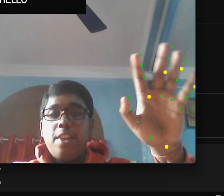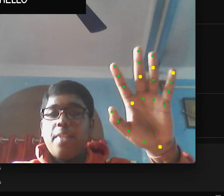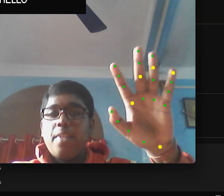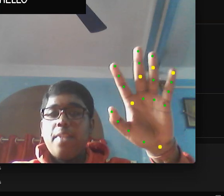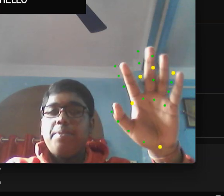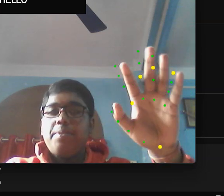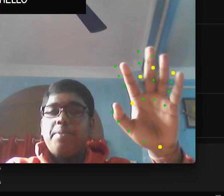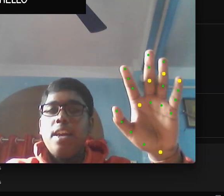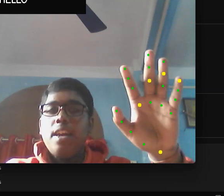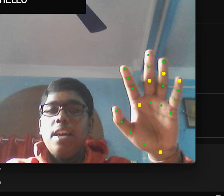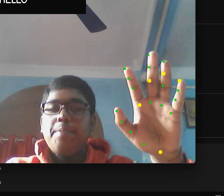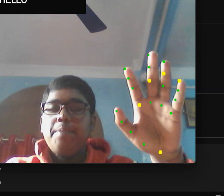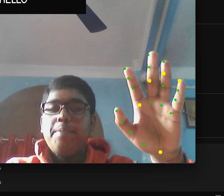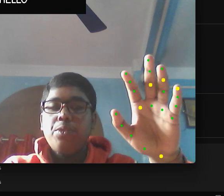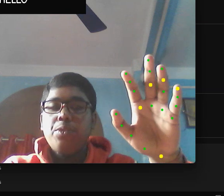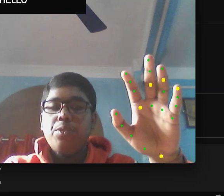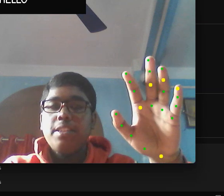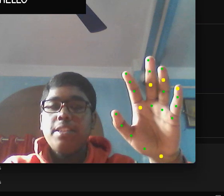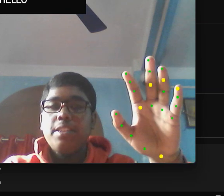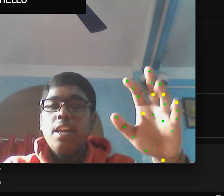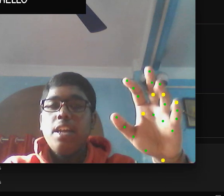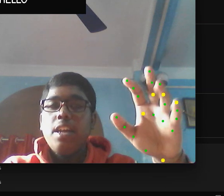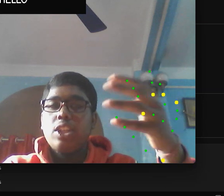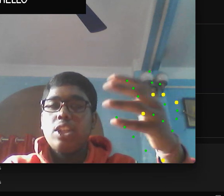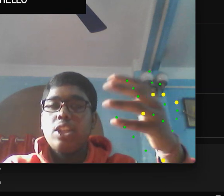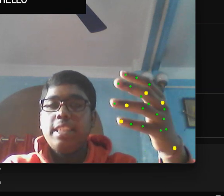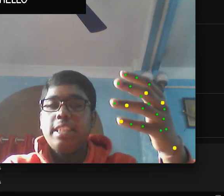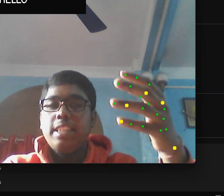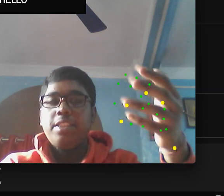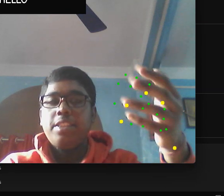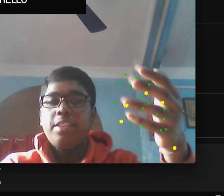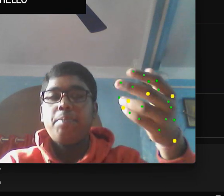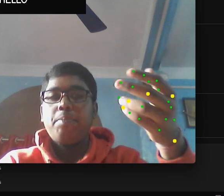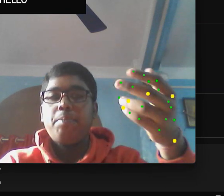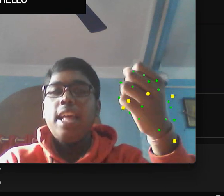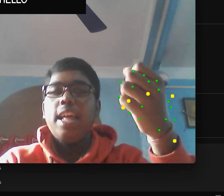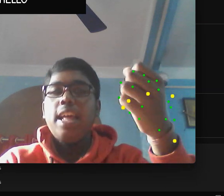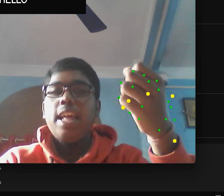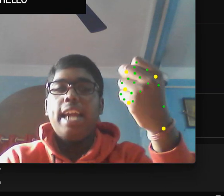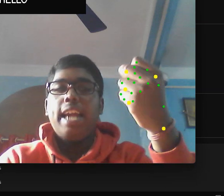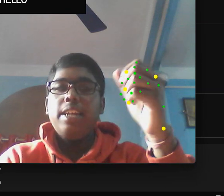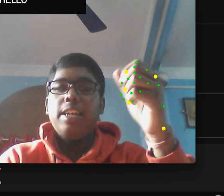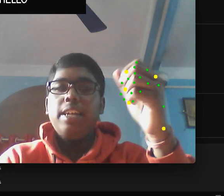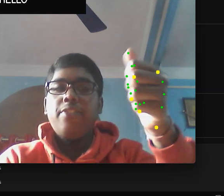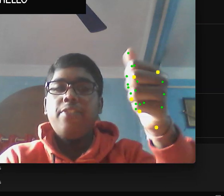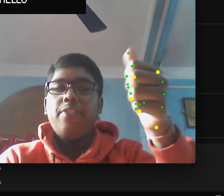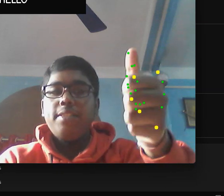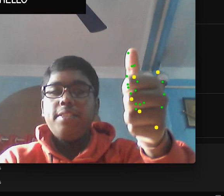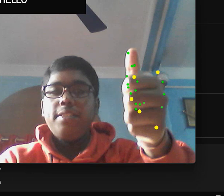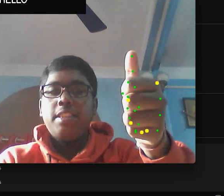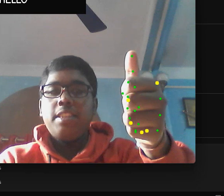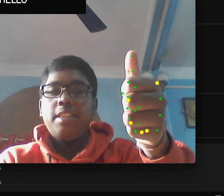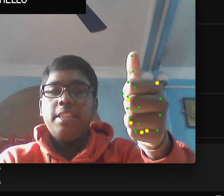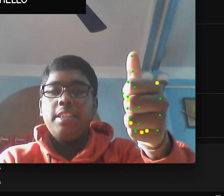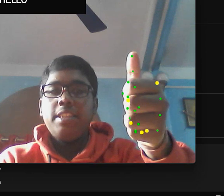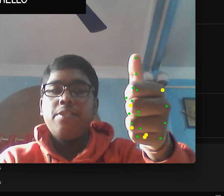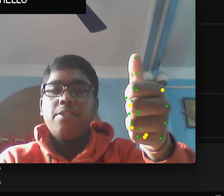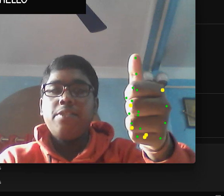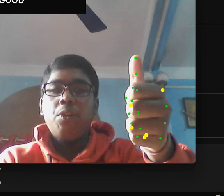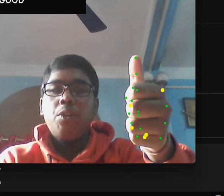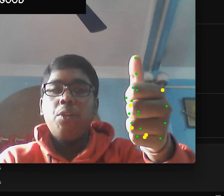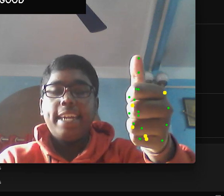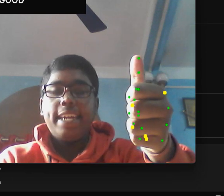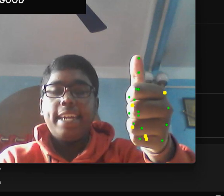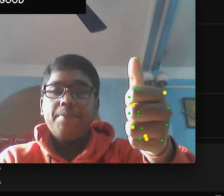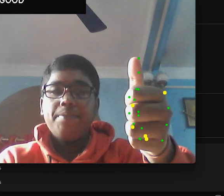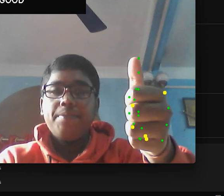hello, as I've seen, as I've already told, this is the motion area. This is the motion part. And similarly, if I do this will